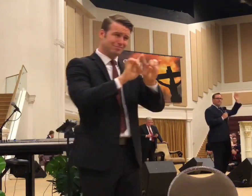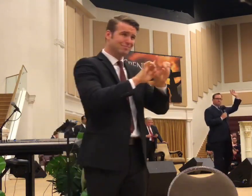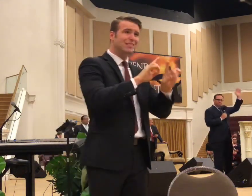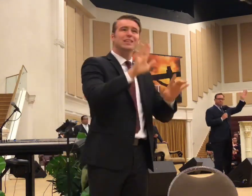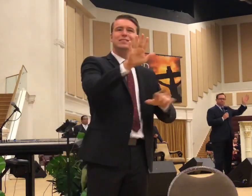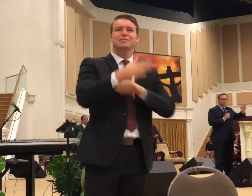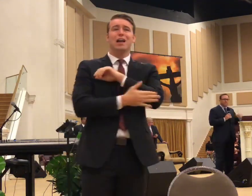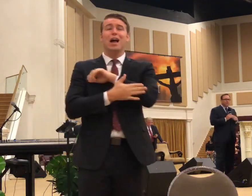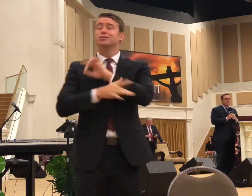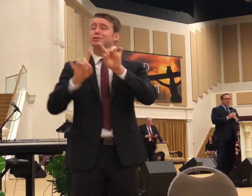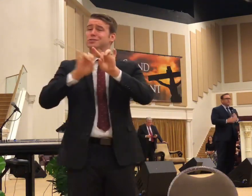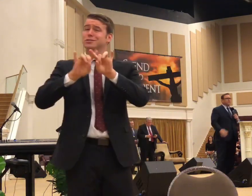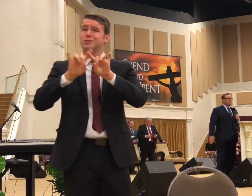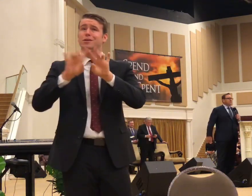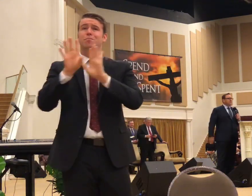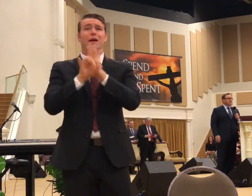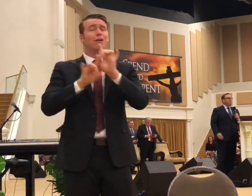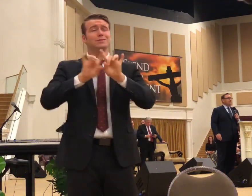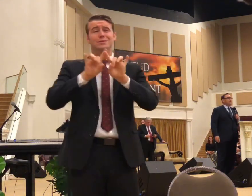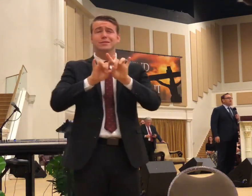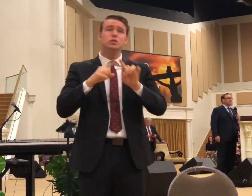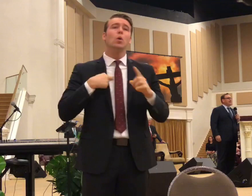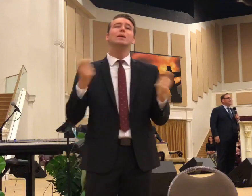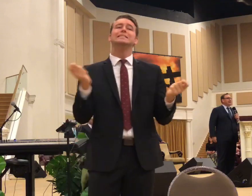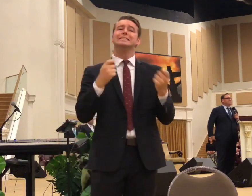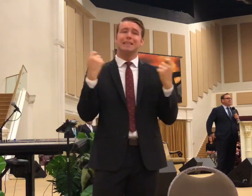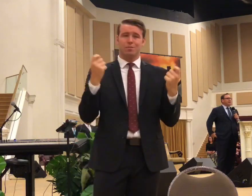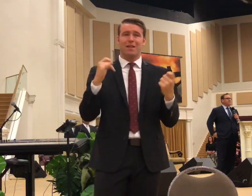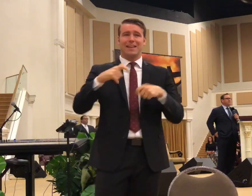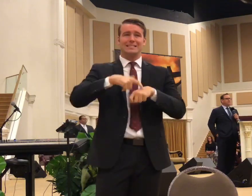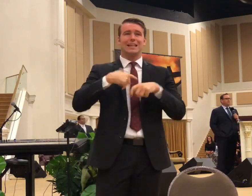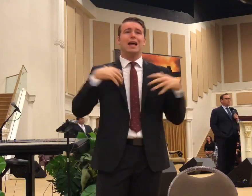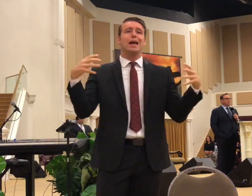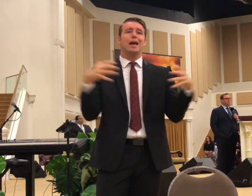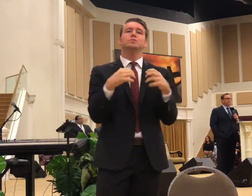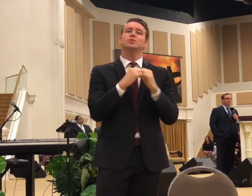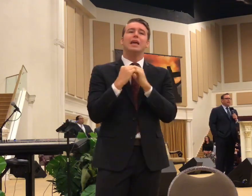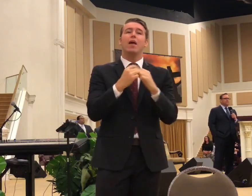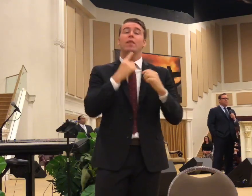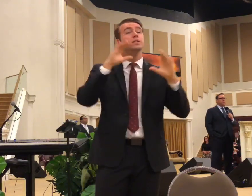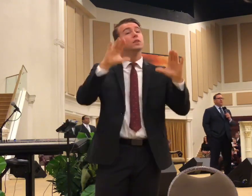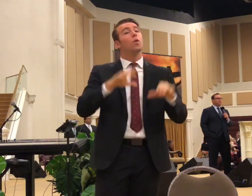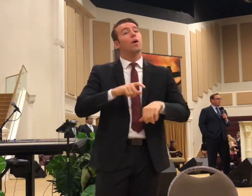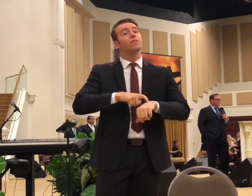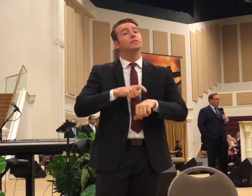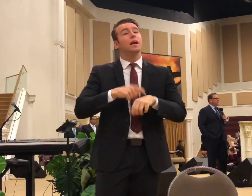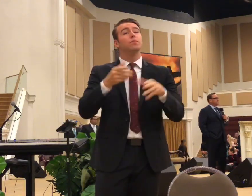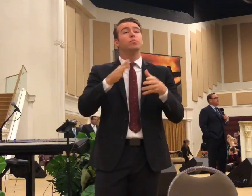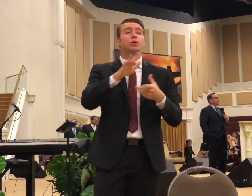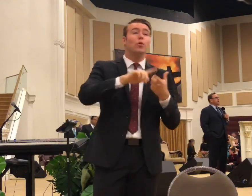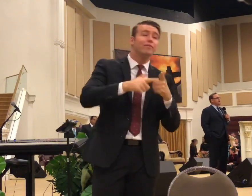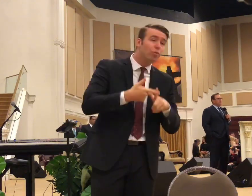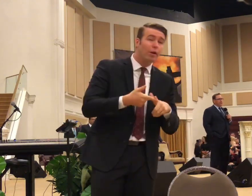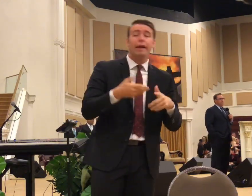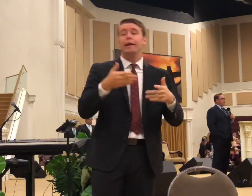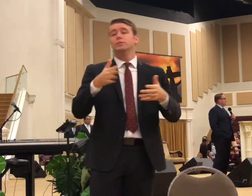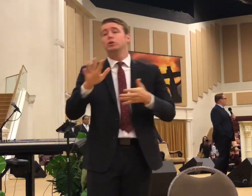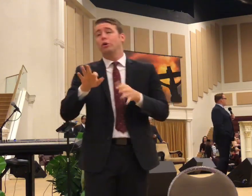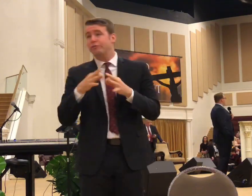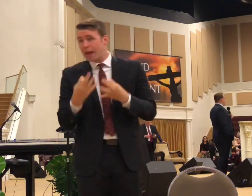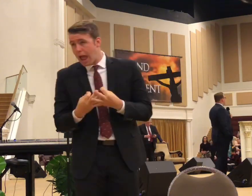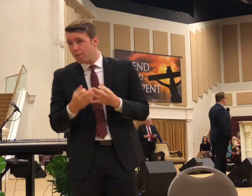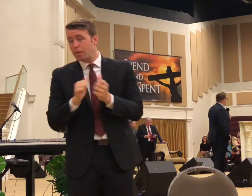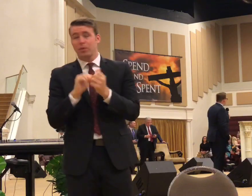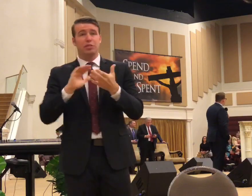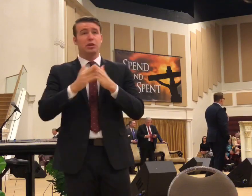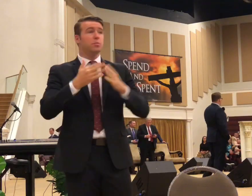be, right? Amen. And so we celebrate that time together, and this is a wonderful time to bring your friends and family in